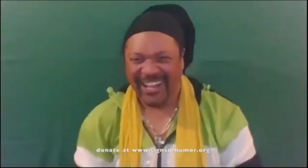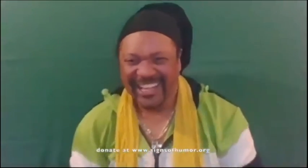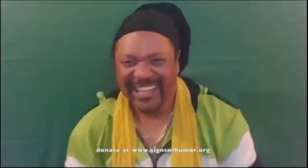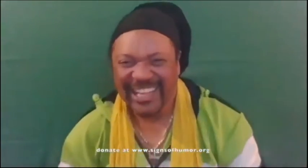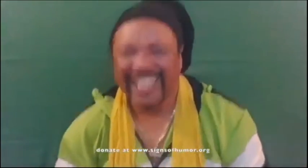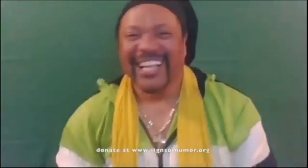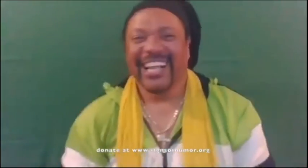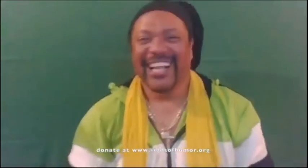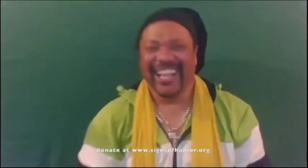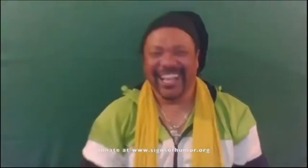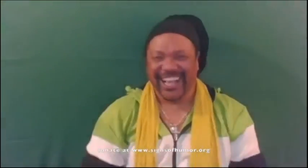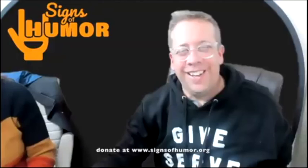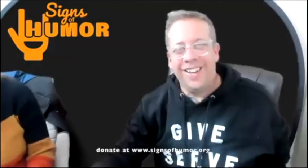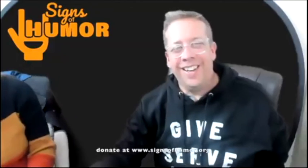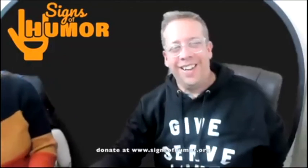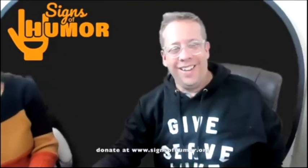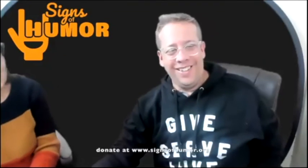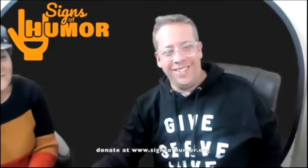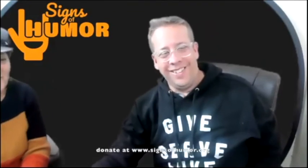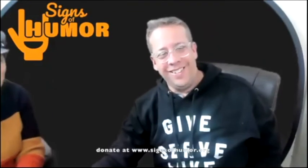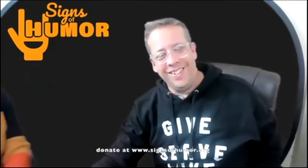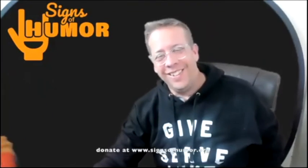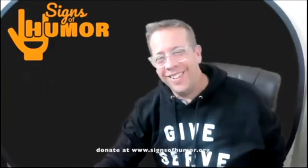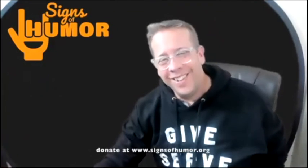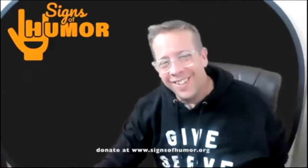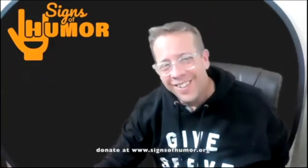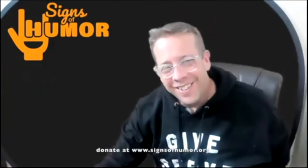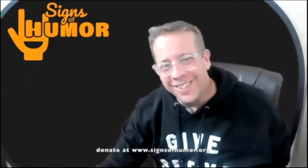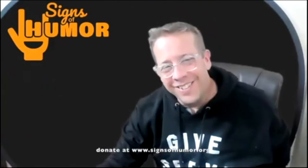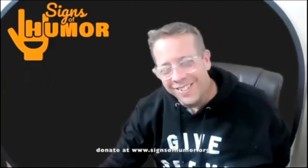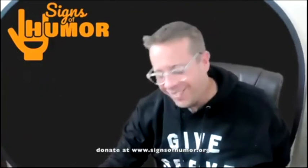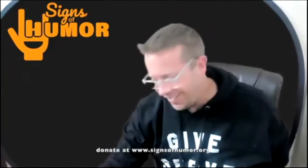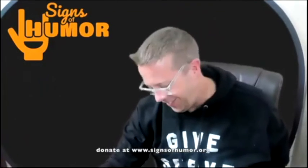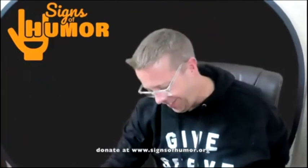appreciate y'all. Thank you for having me. Thank you very much.